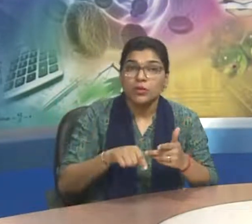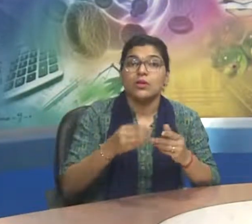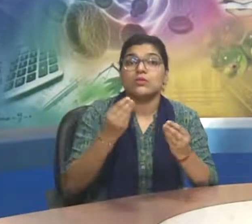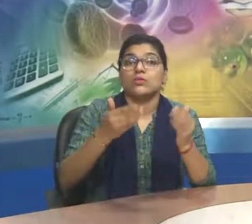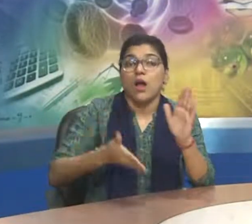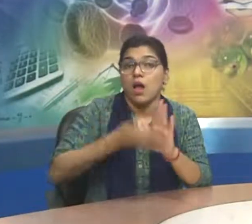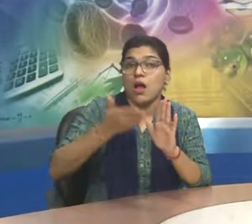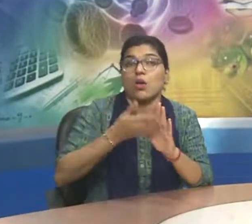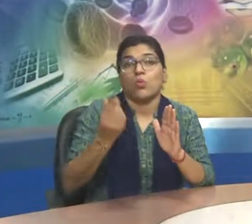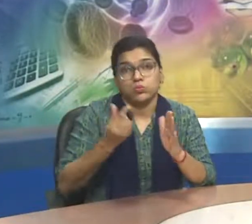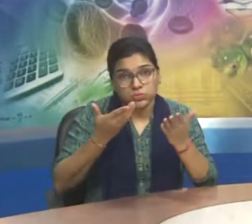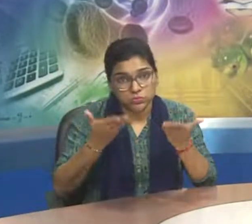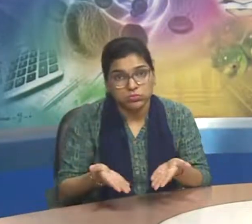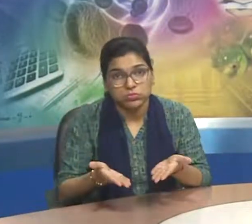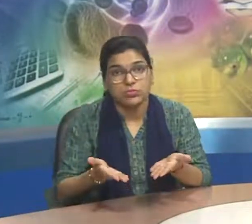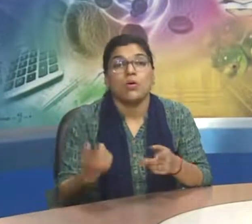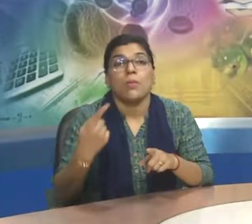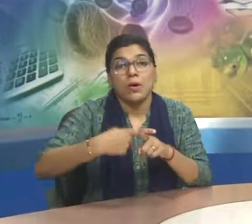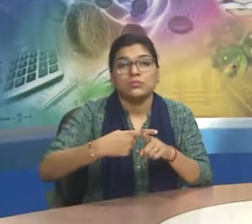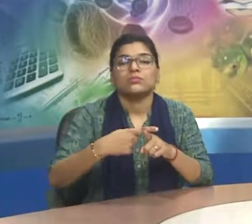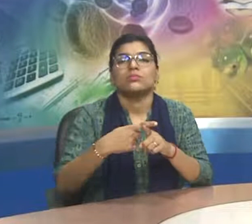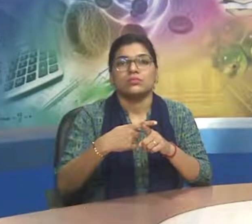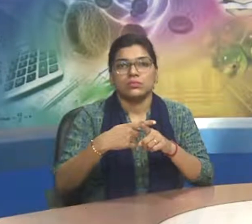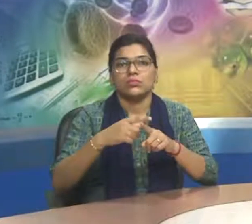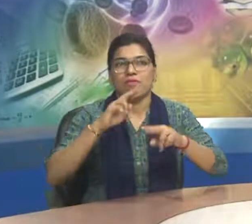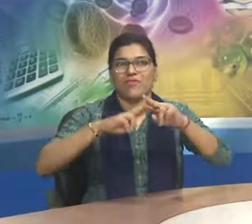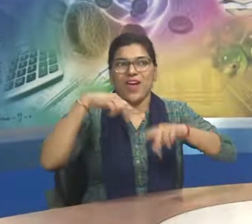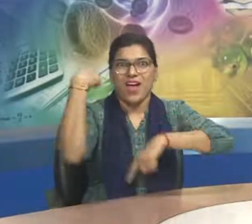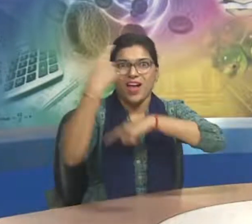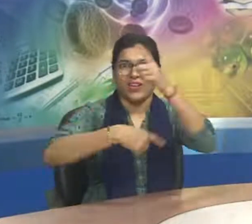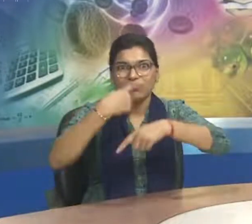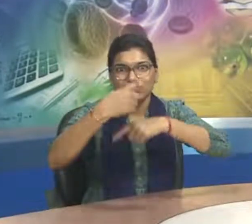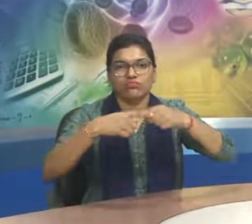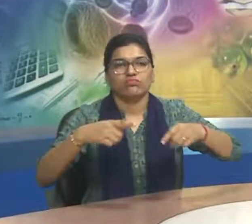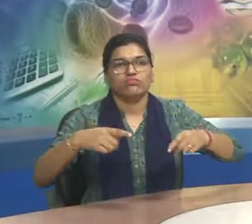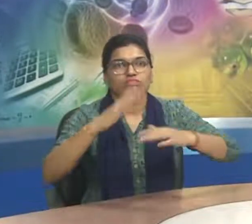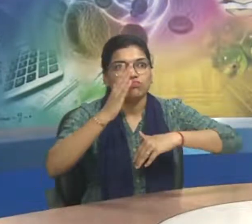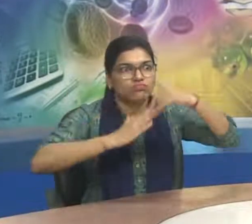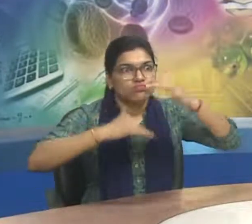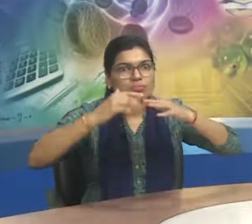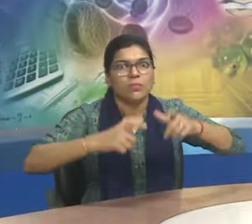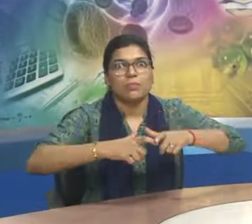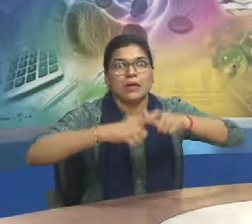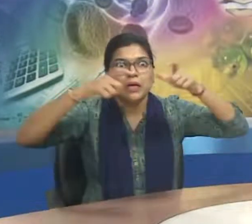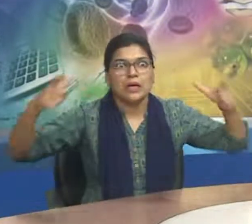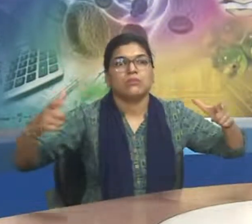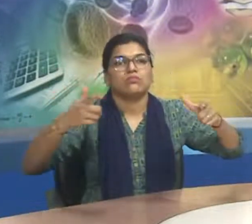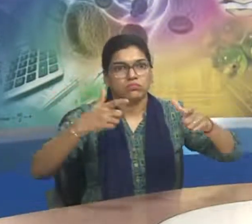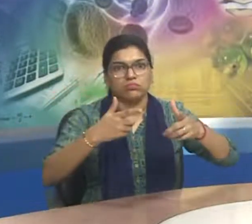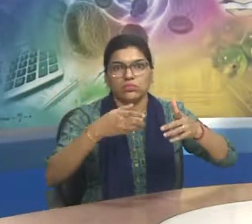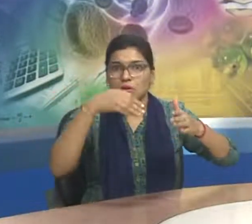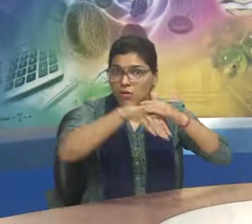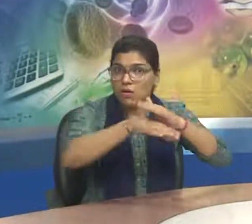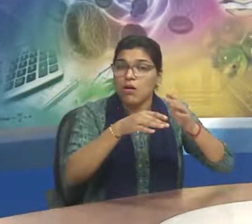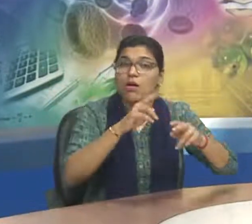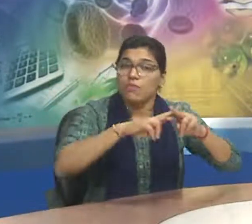industrialization purposes and factories and different urbanizations